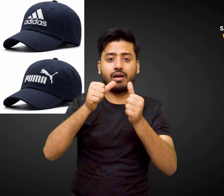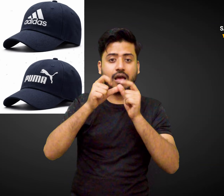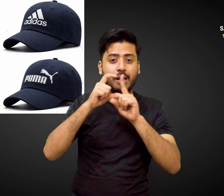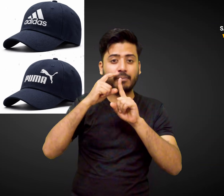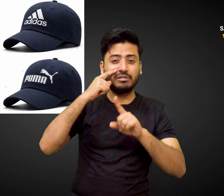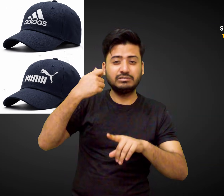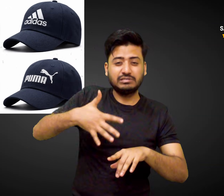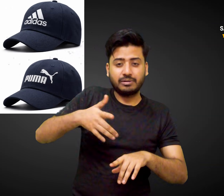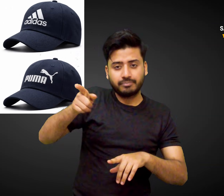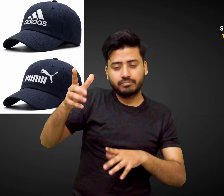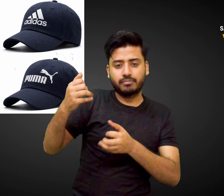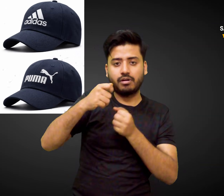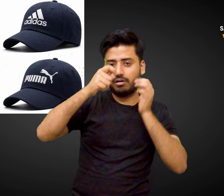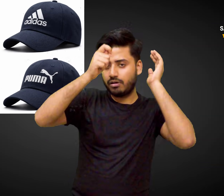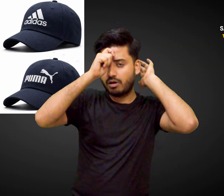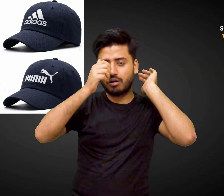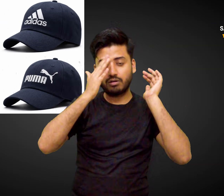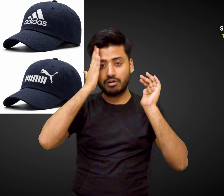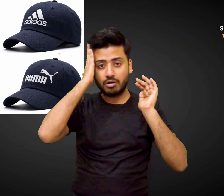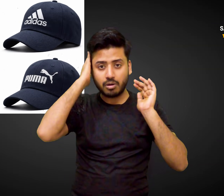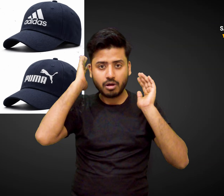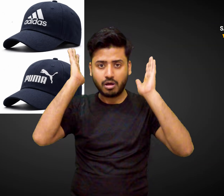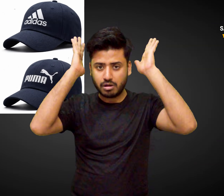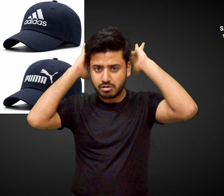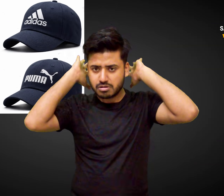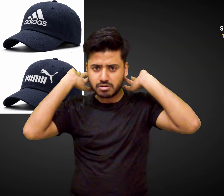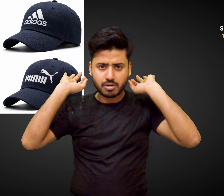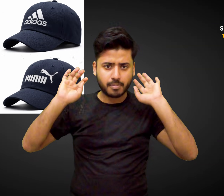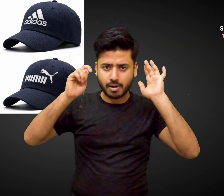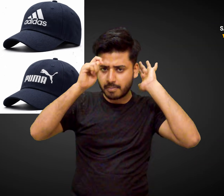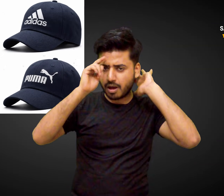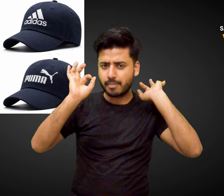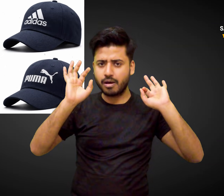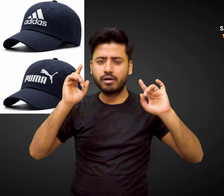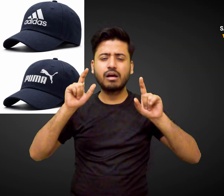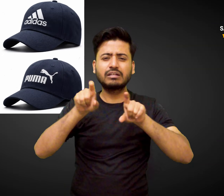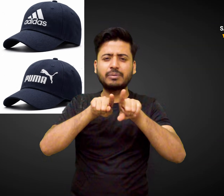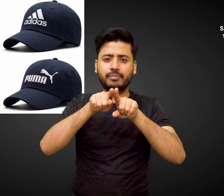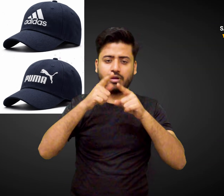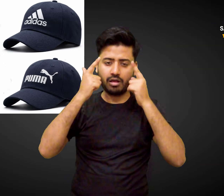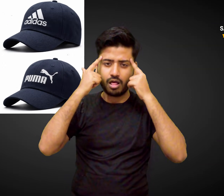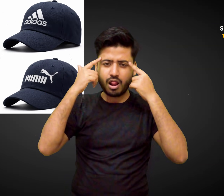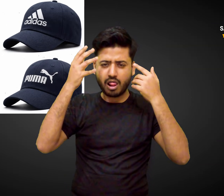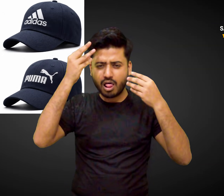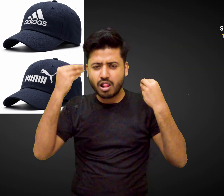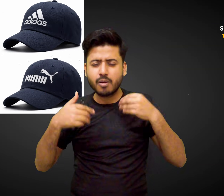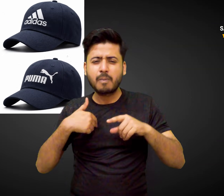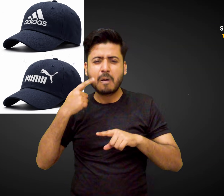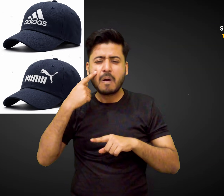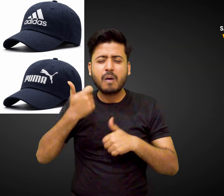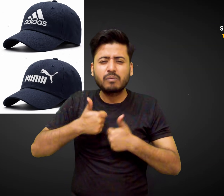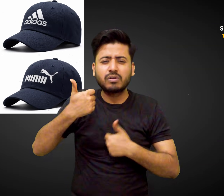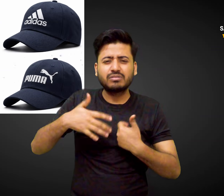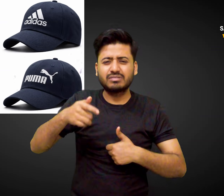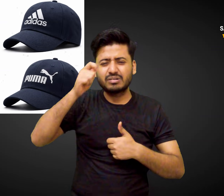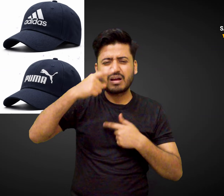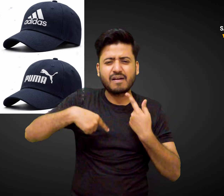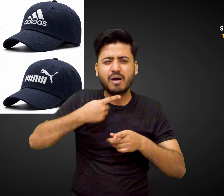prevent breakage and flat hair. Use protective hairstyles. Wear hair in loose braids, twists, or low ponytails